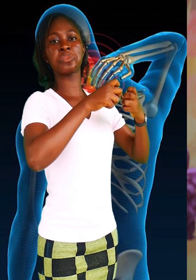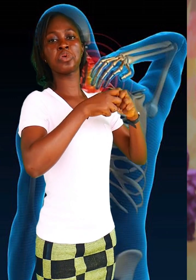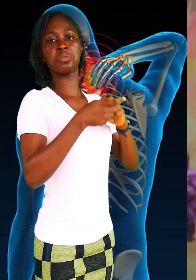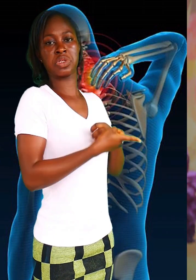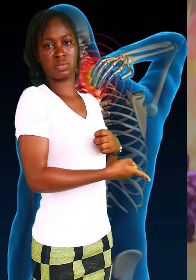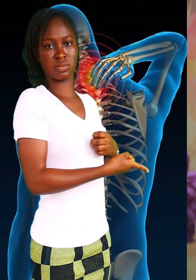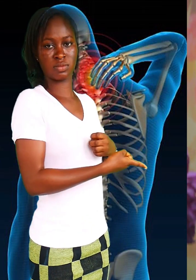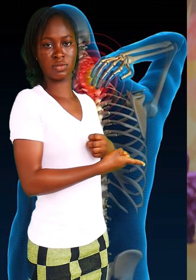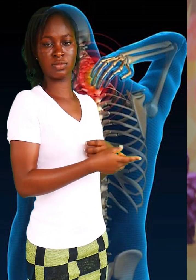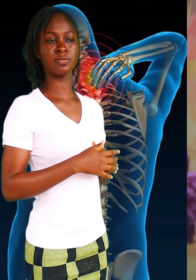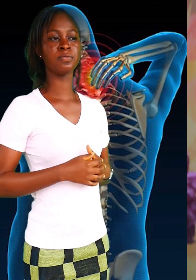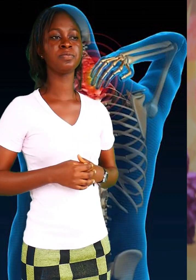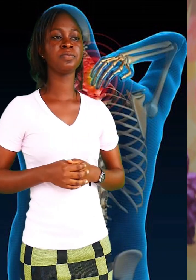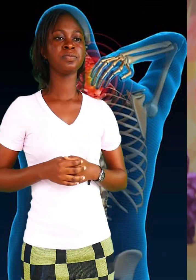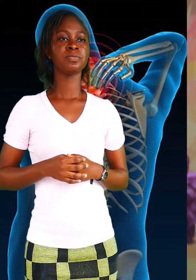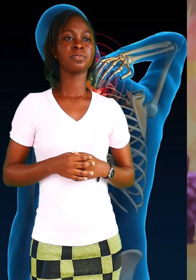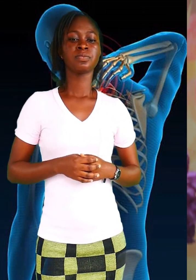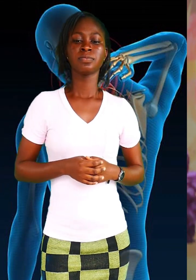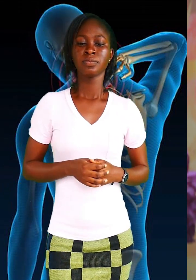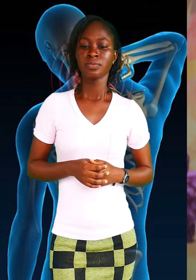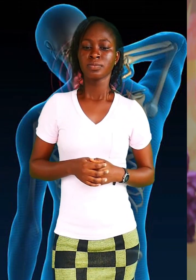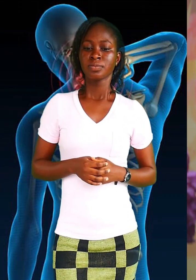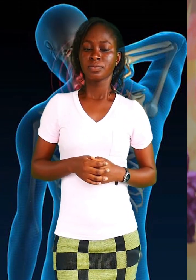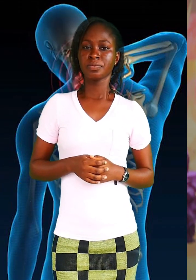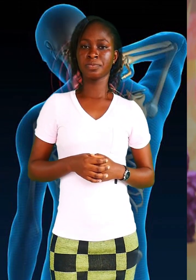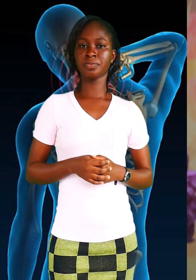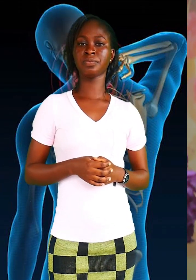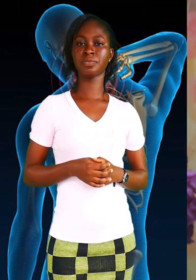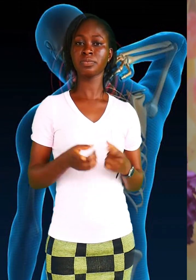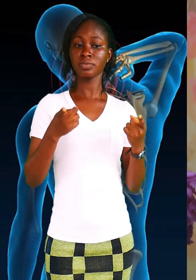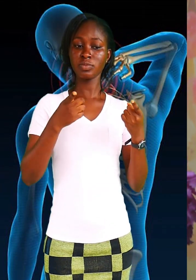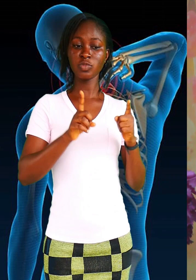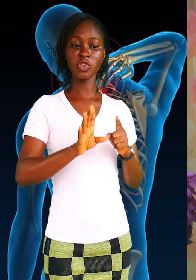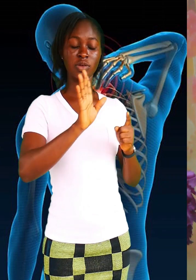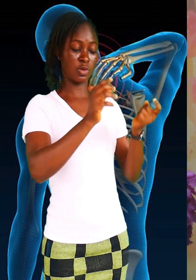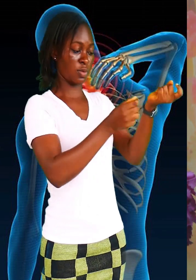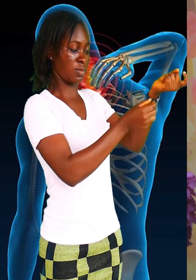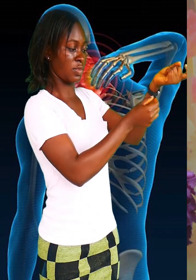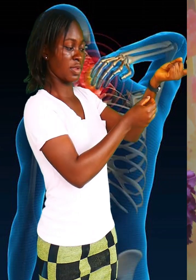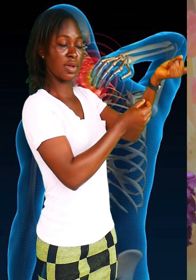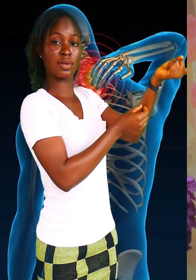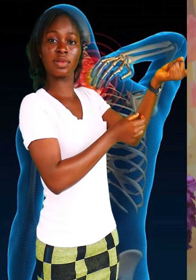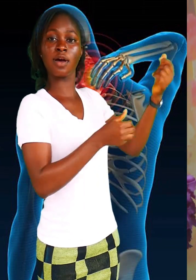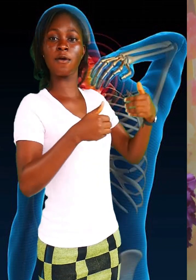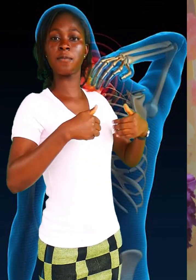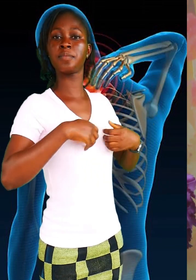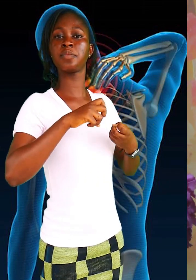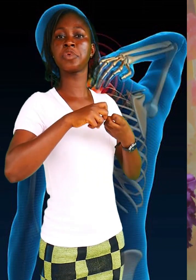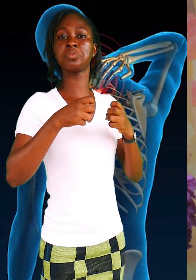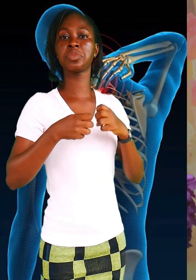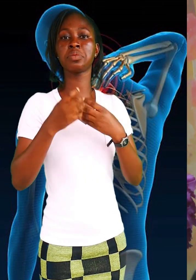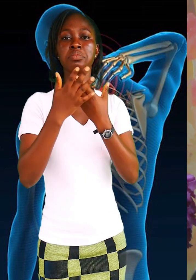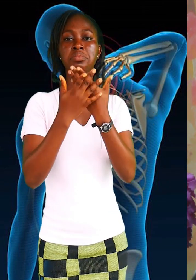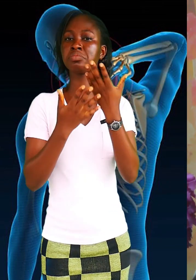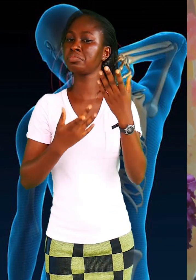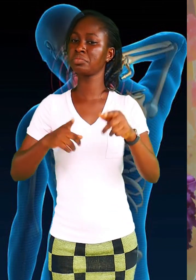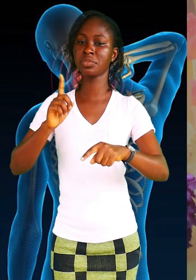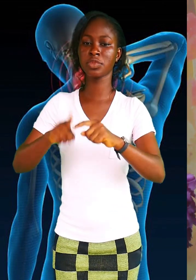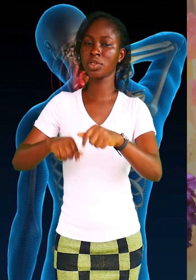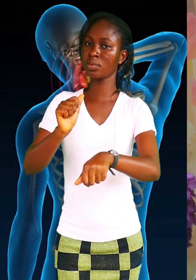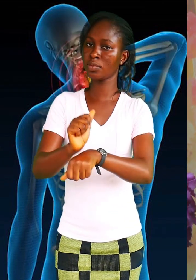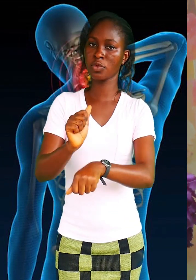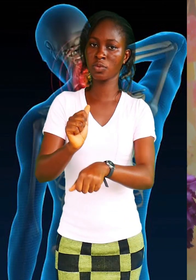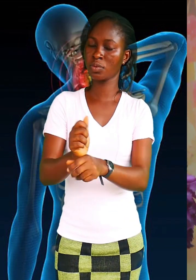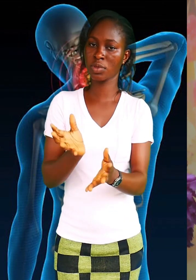se entini we ho kire na na kire se mo je entimi nya adwuma mfam bio afi so kai se kase no esiade bi so